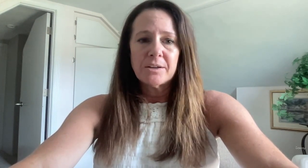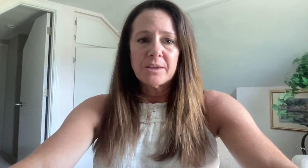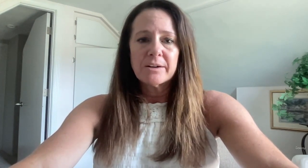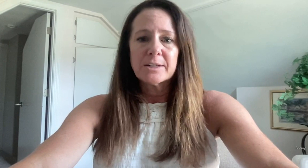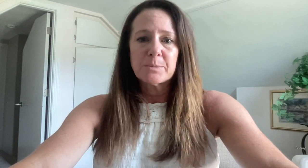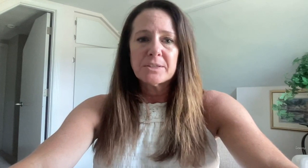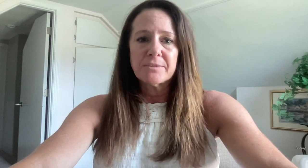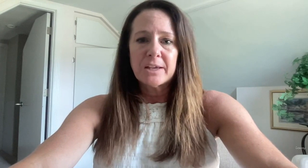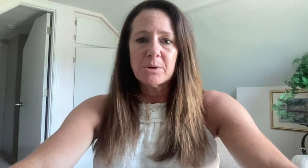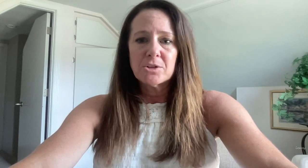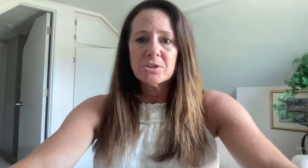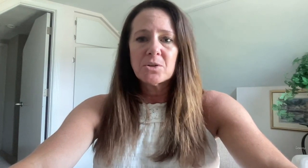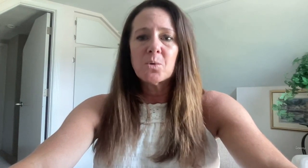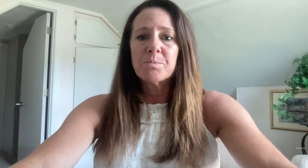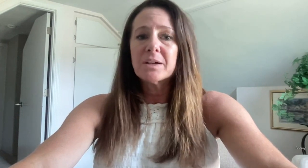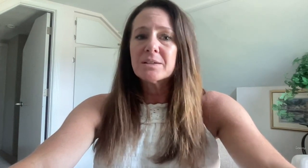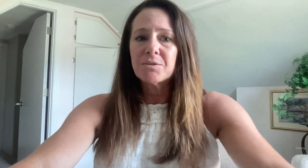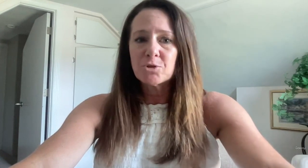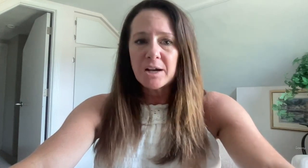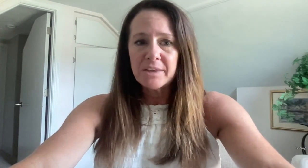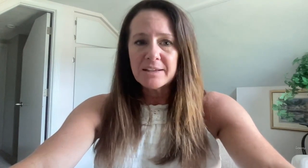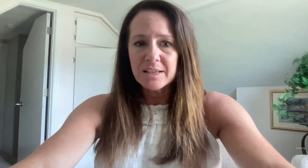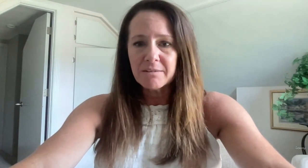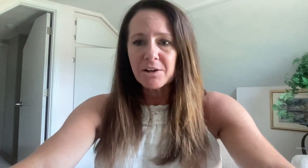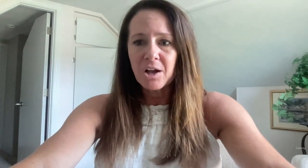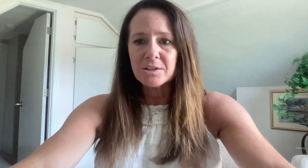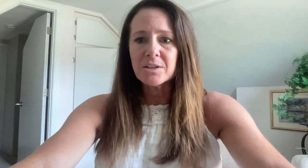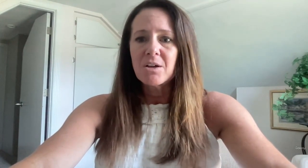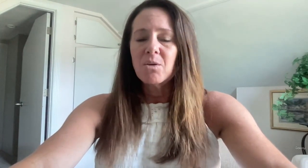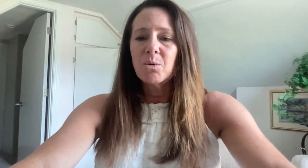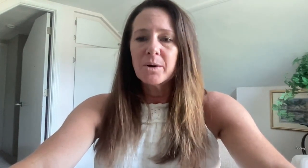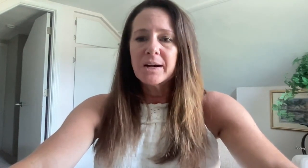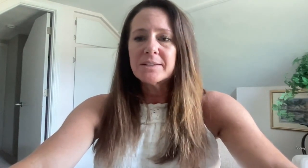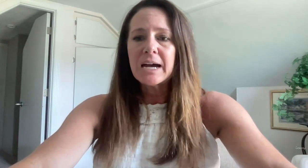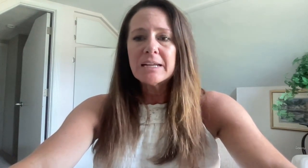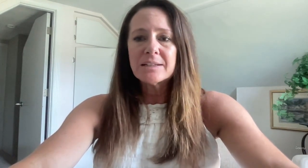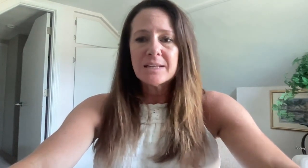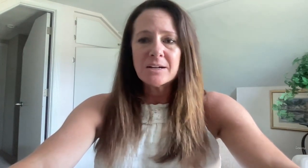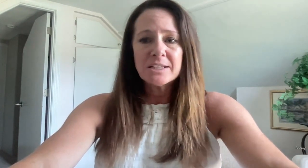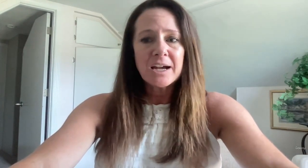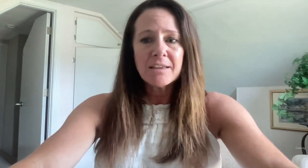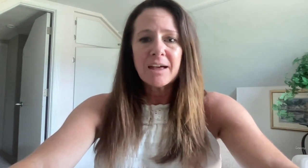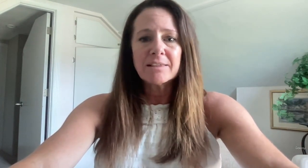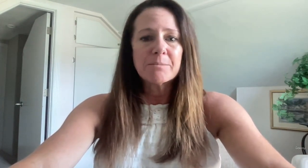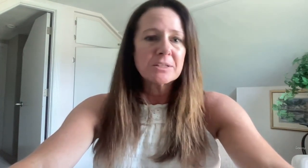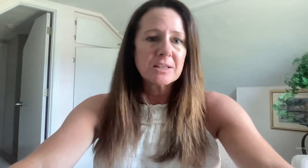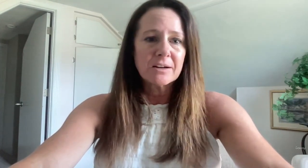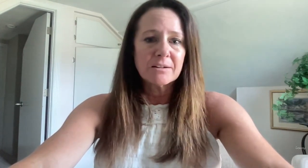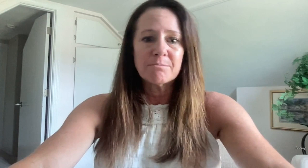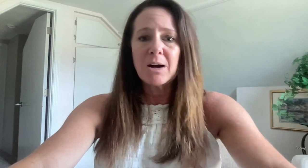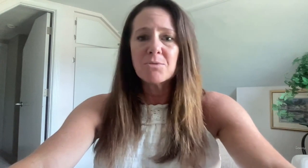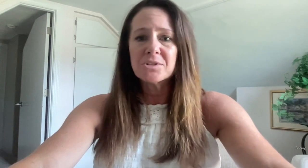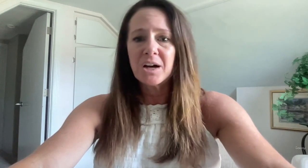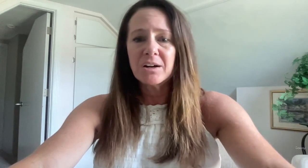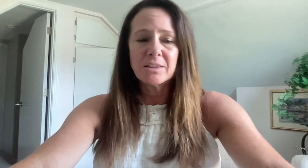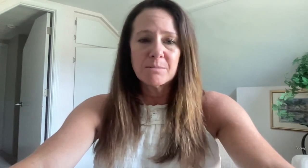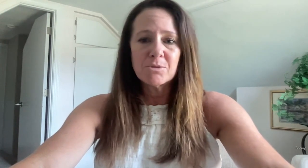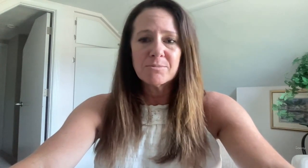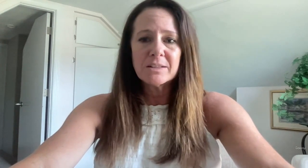their expressive language. So because if your child has hearing loss or a tight tongue tie that limits their mouth, tongue, and lip movements,